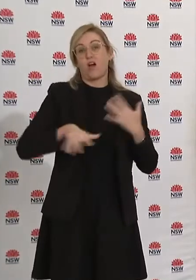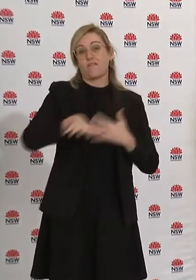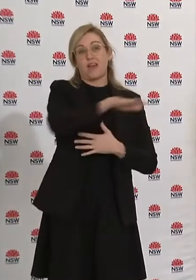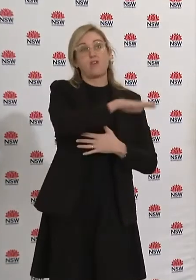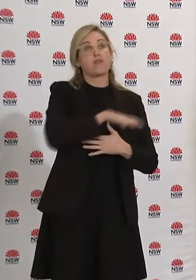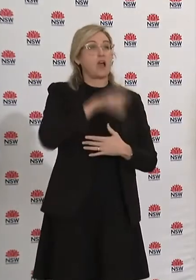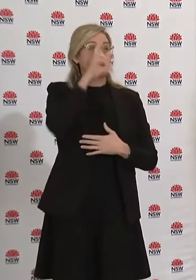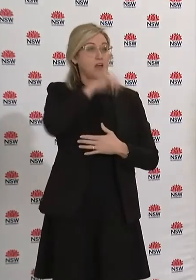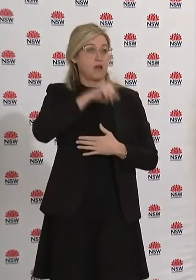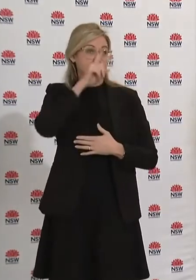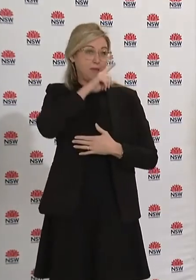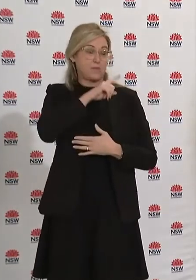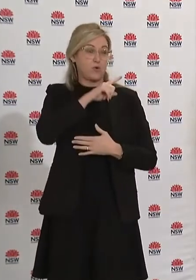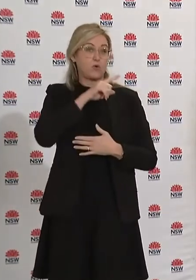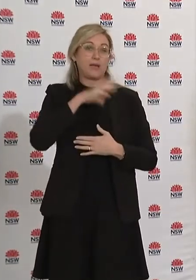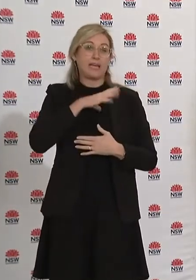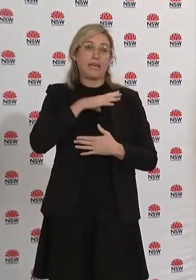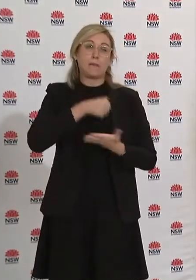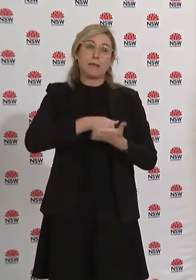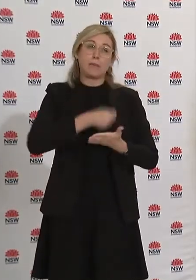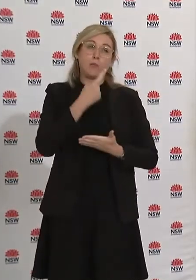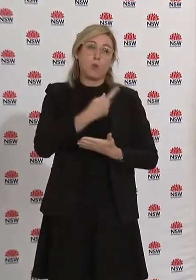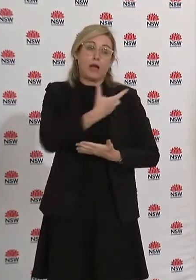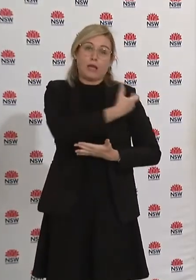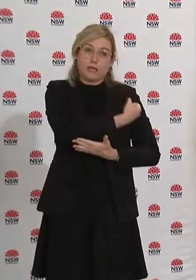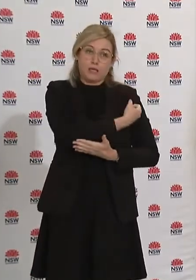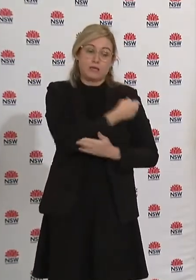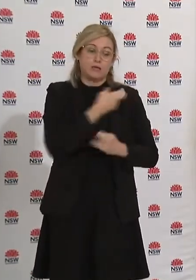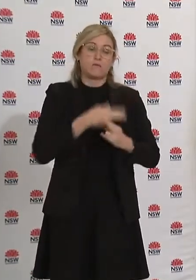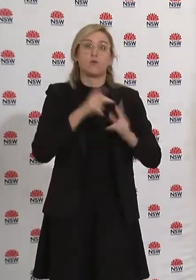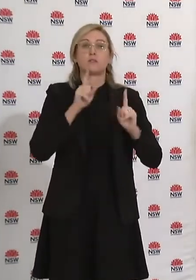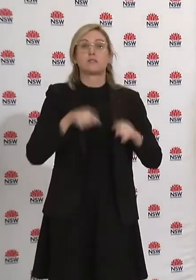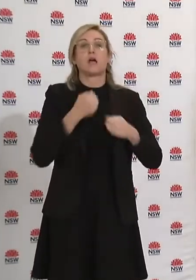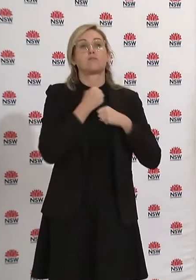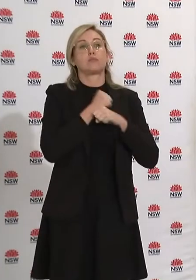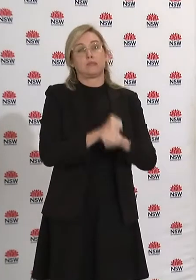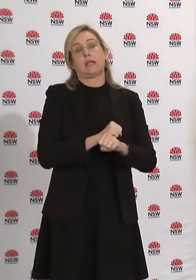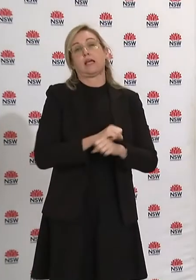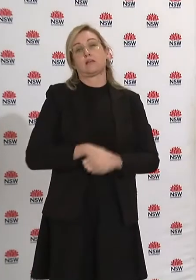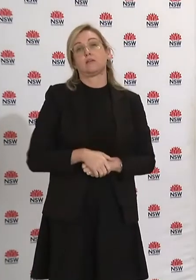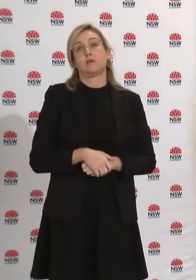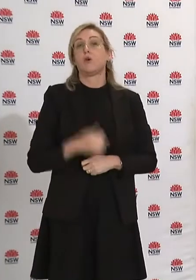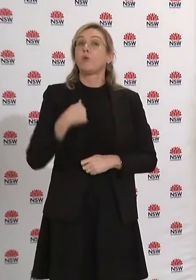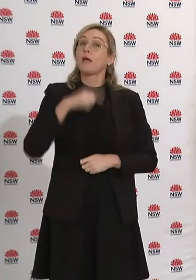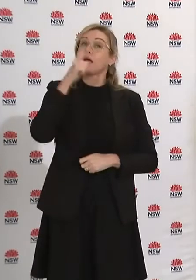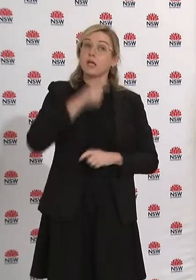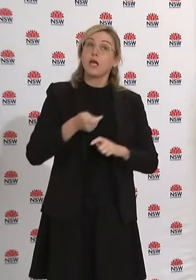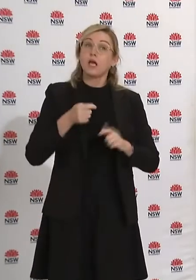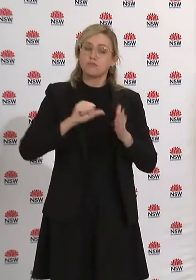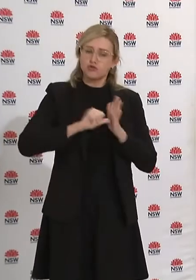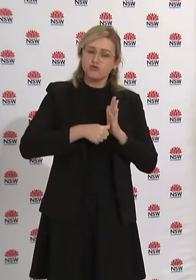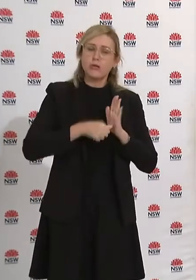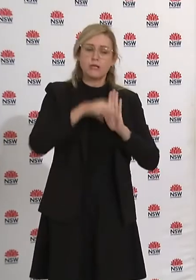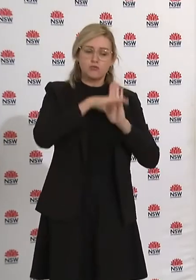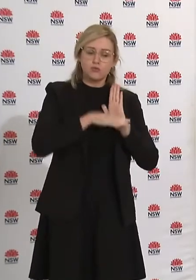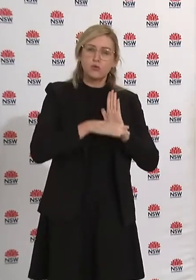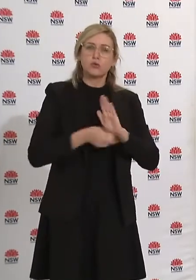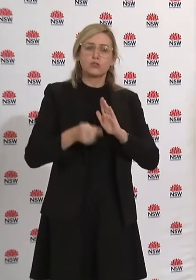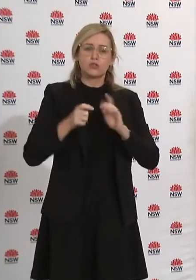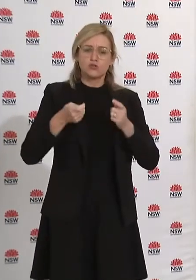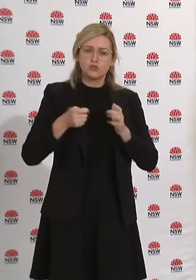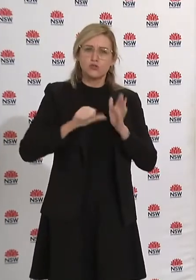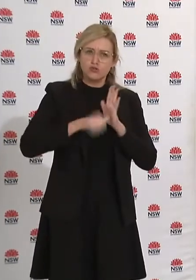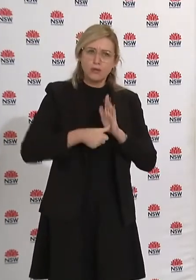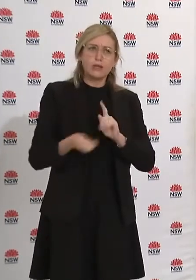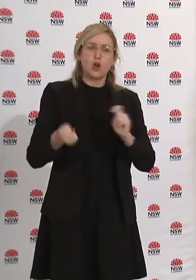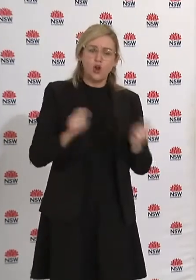spread, because no matter what we do, no matter what extent of restrictions you put in place, there are people that make sure the